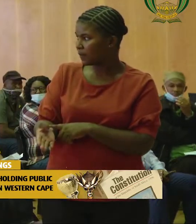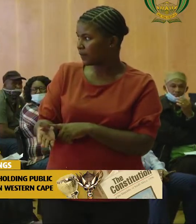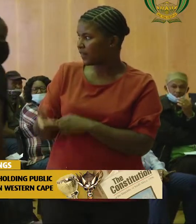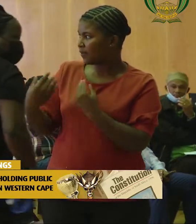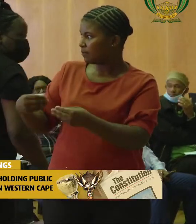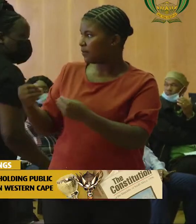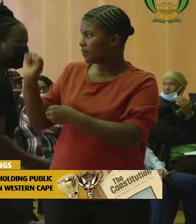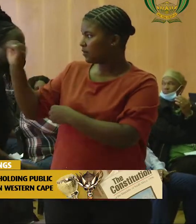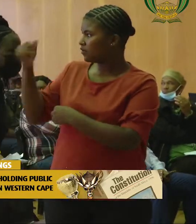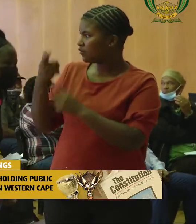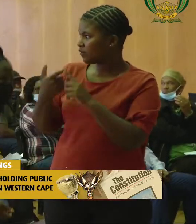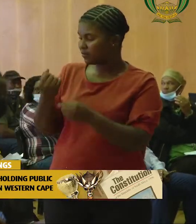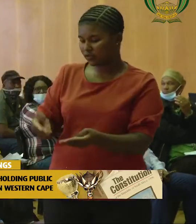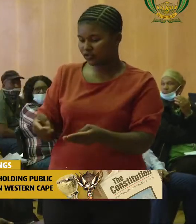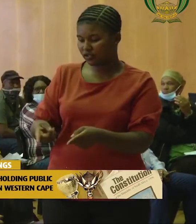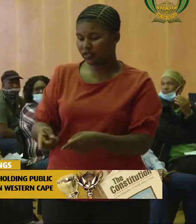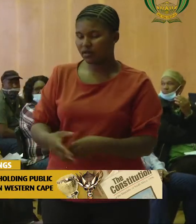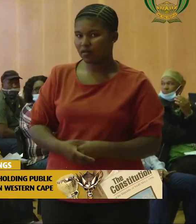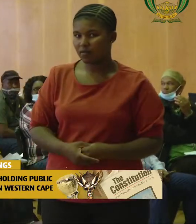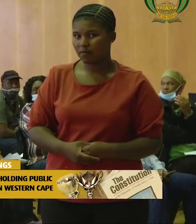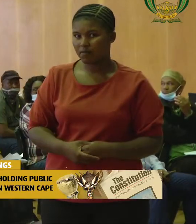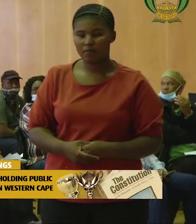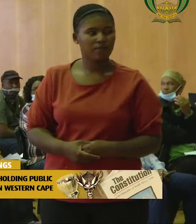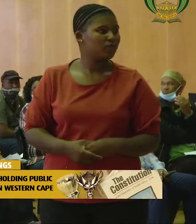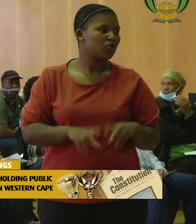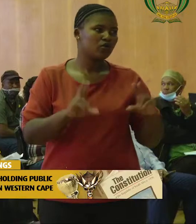Those papers, you took them from this chair.